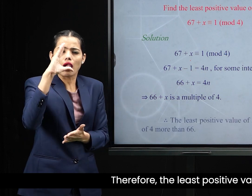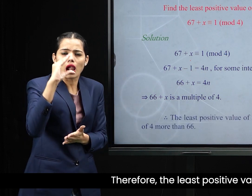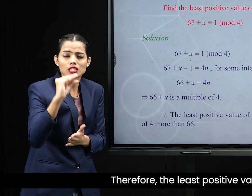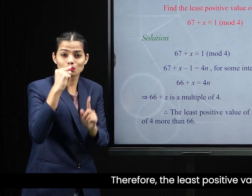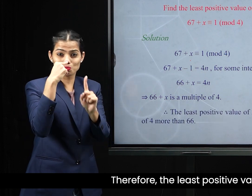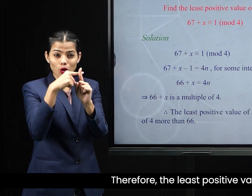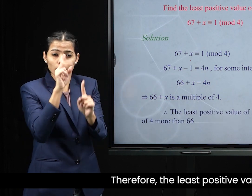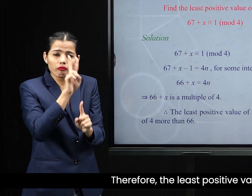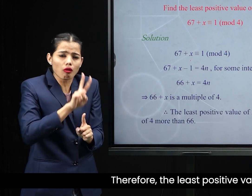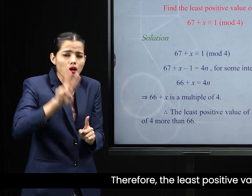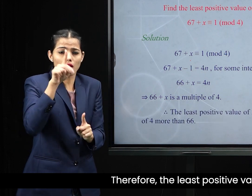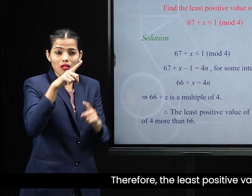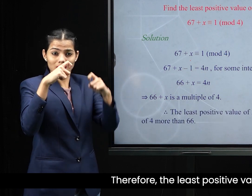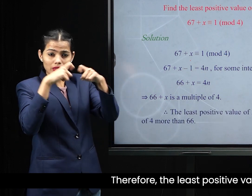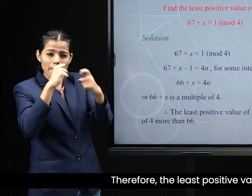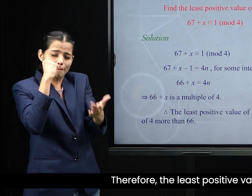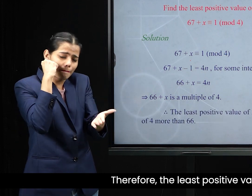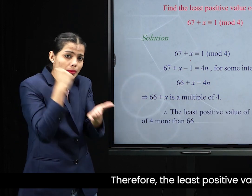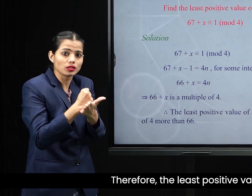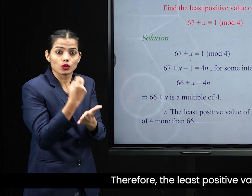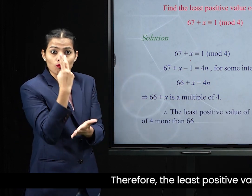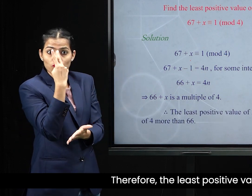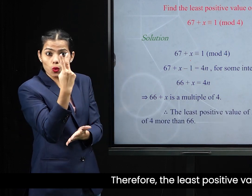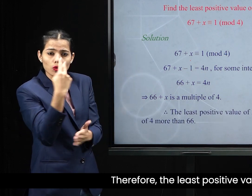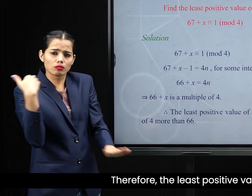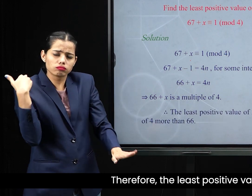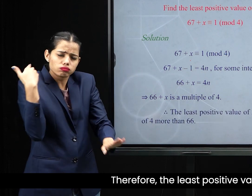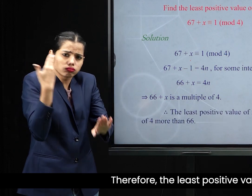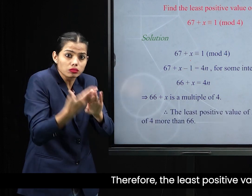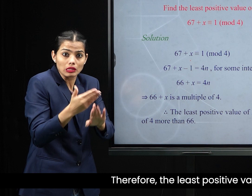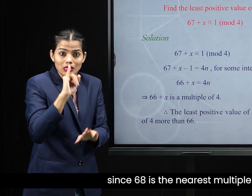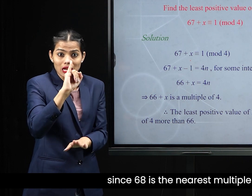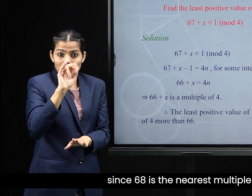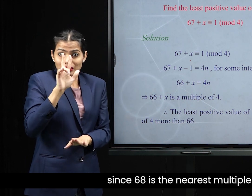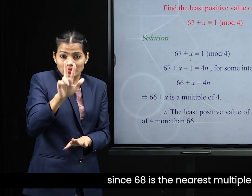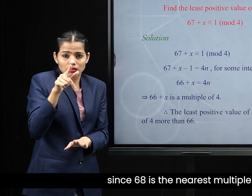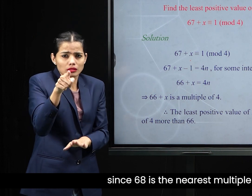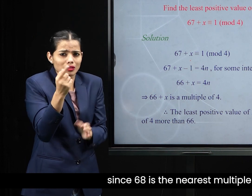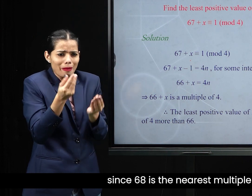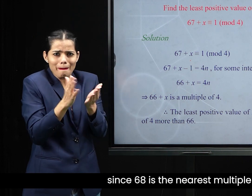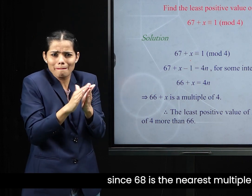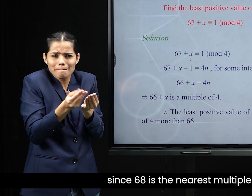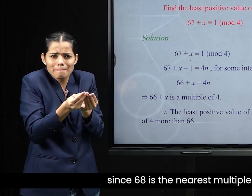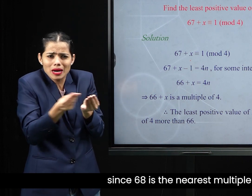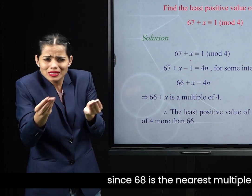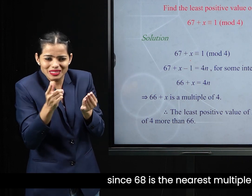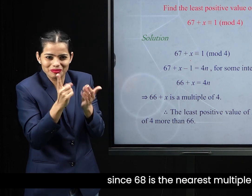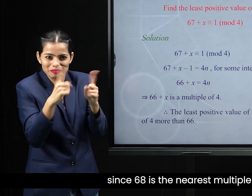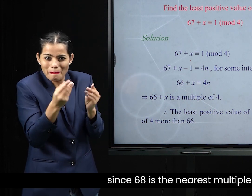Therefore, the least positive value of x must be 2. Since 68 is the nearest multiple of